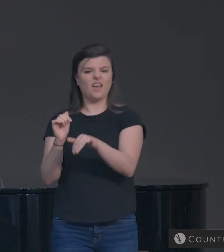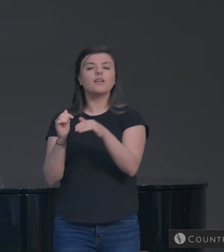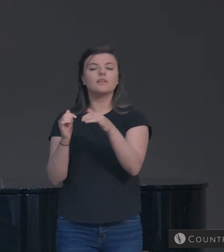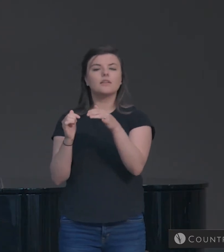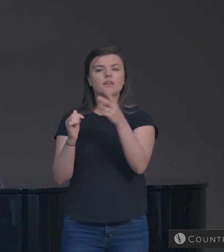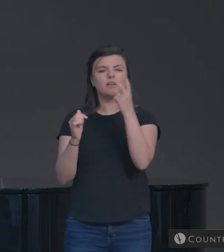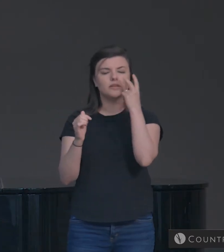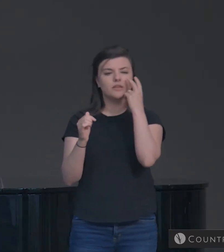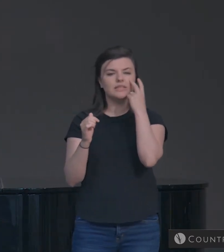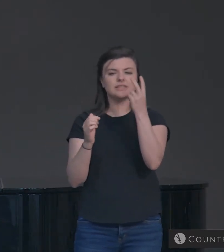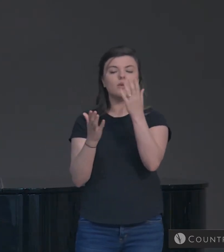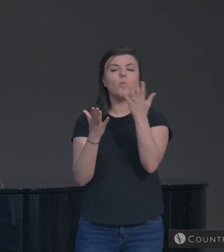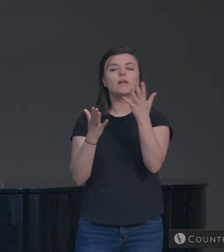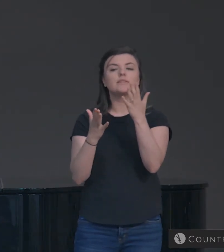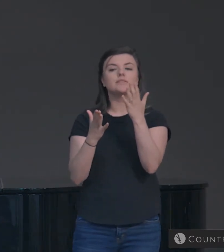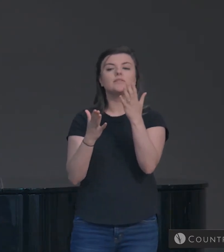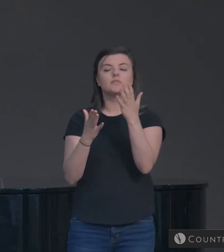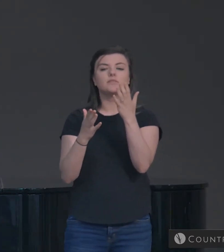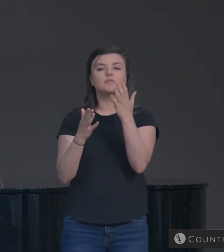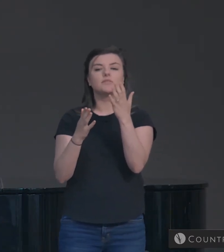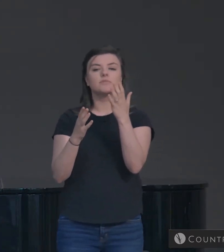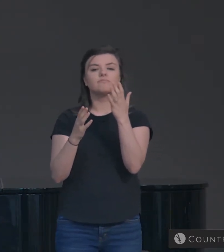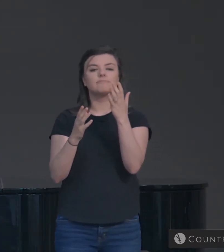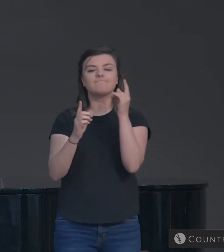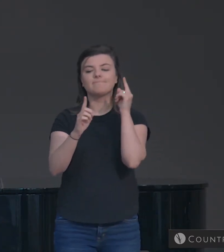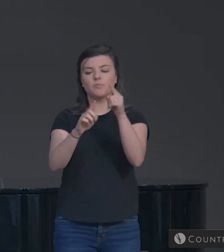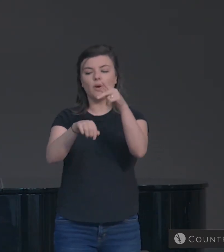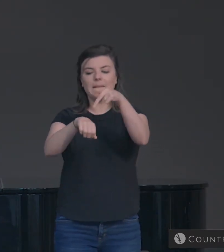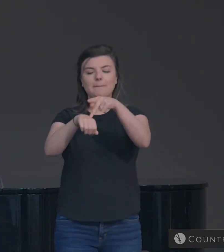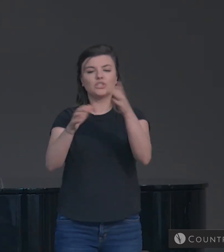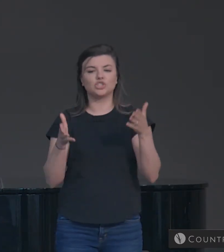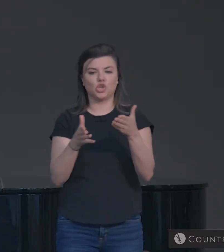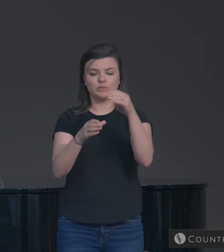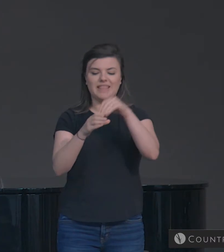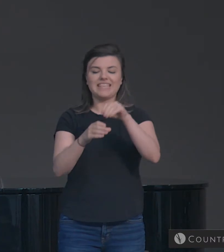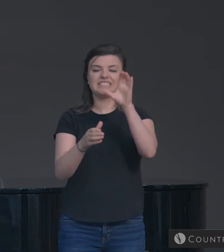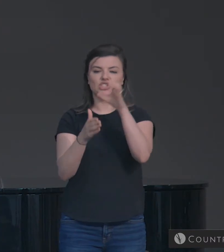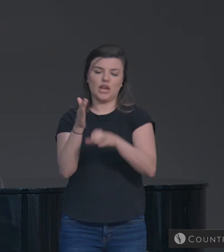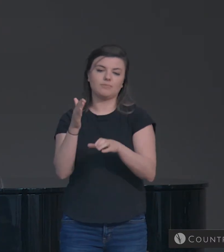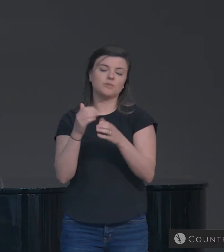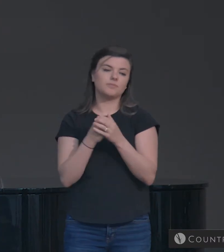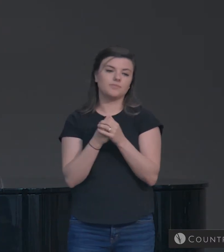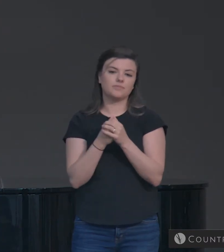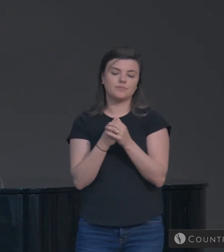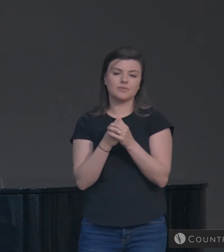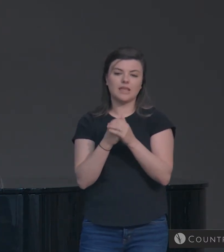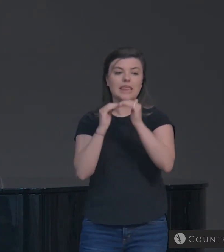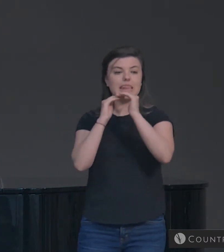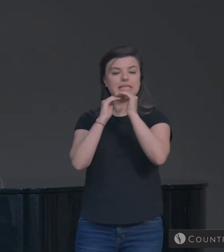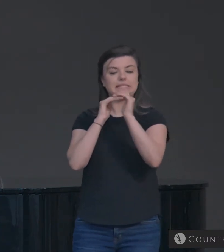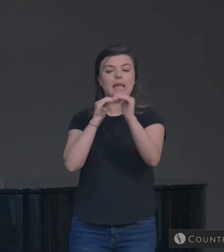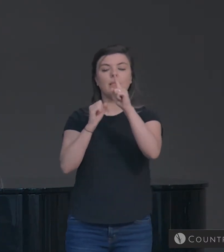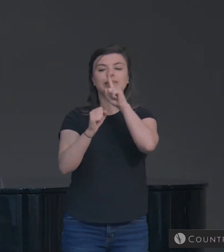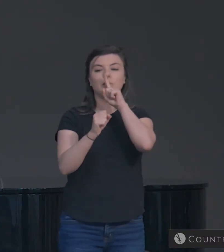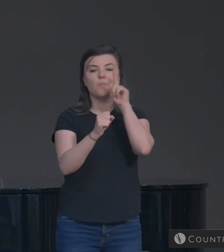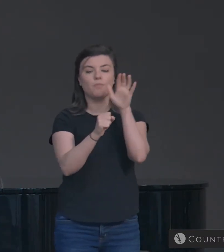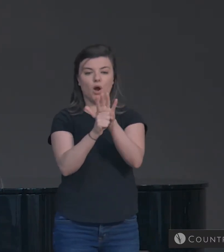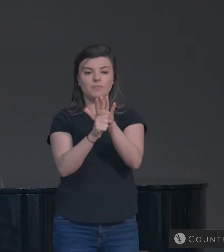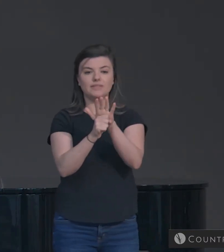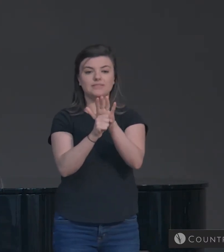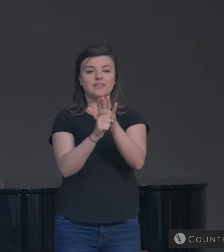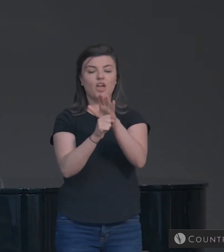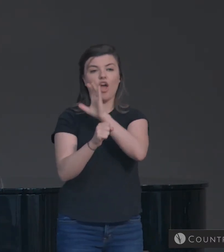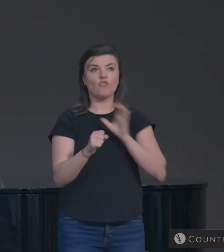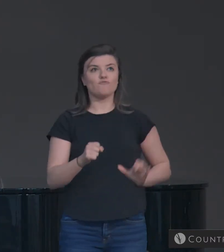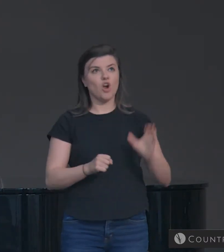really the second part of Peter's encouragement within this chapter. And that is the stabilizing promise of the return